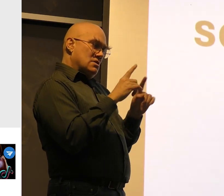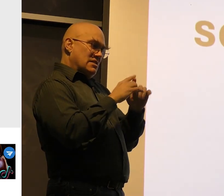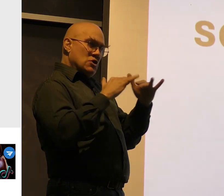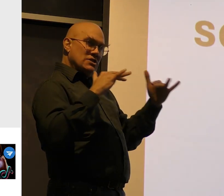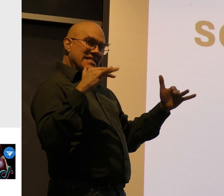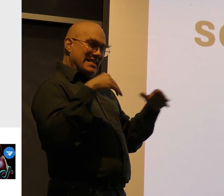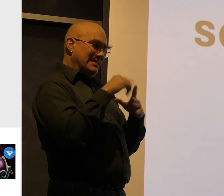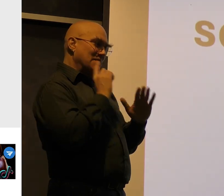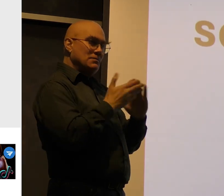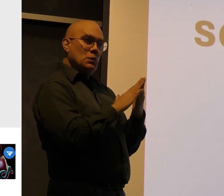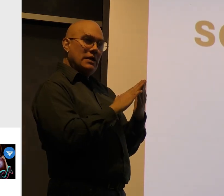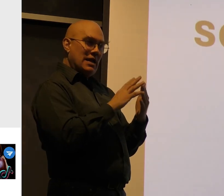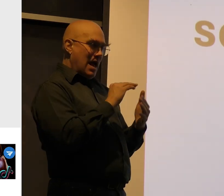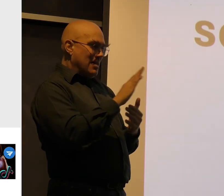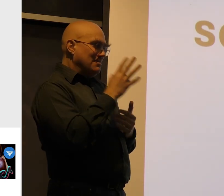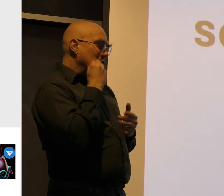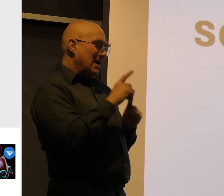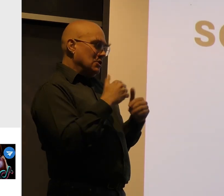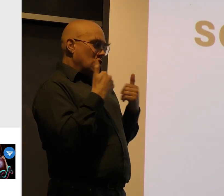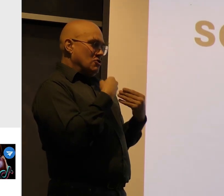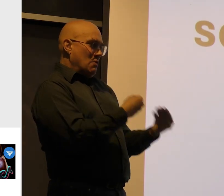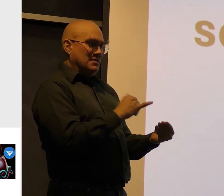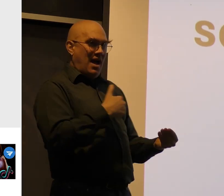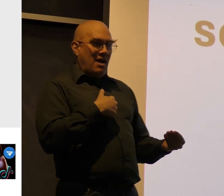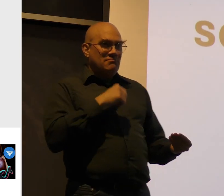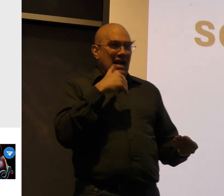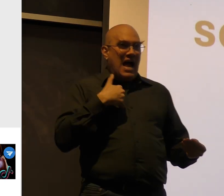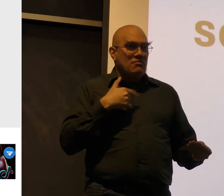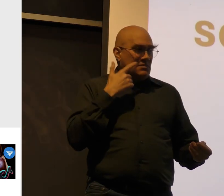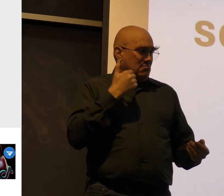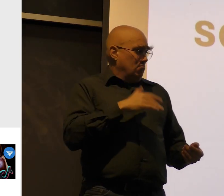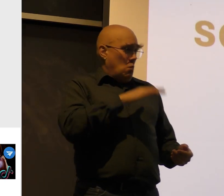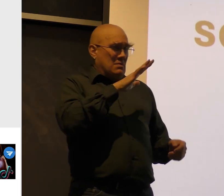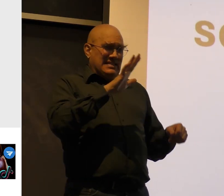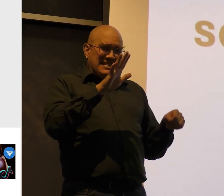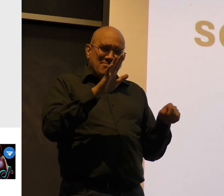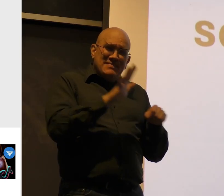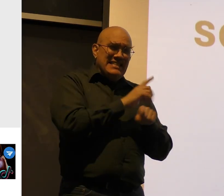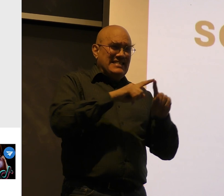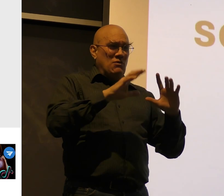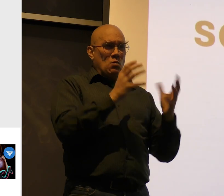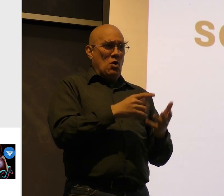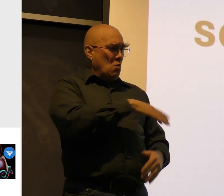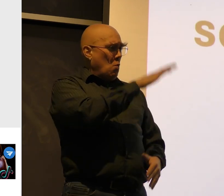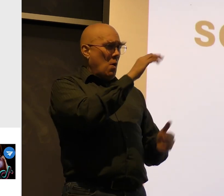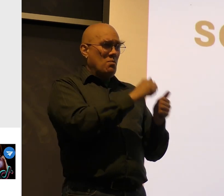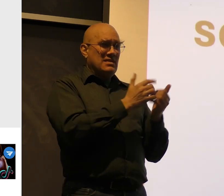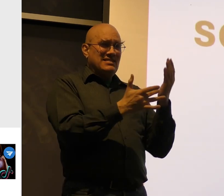deaf people and the diversity within the community. It's their experience as a younger generation that I didn't have. It's a completely